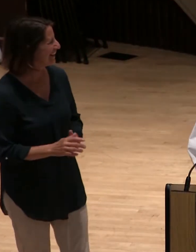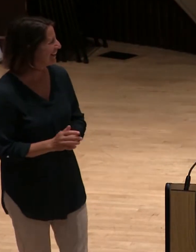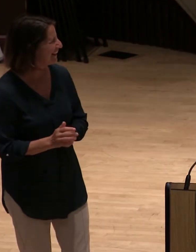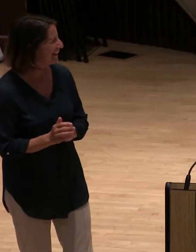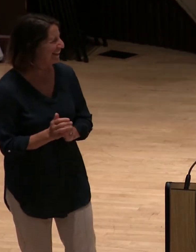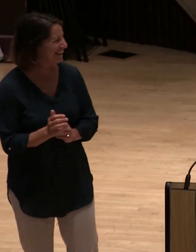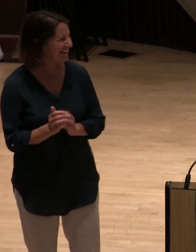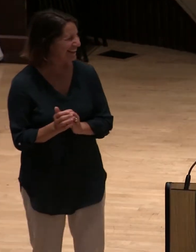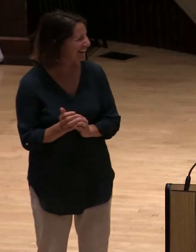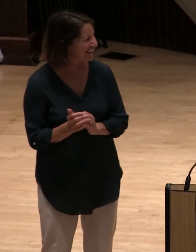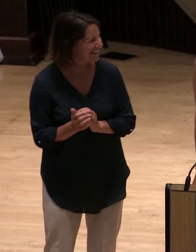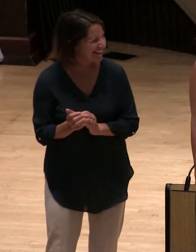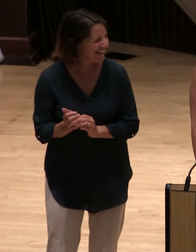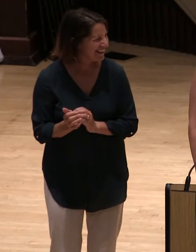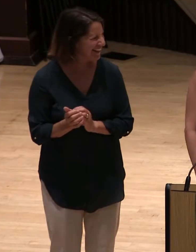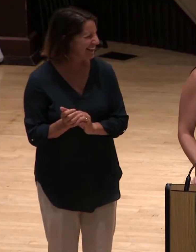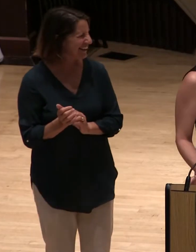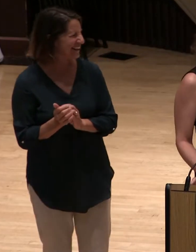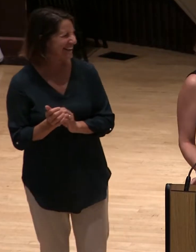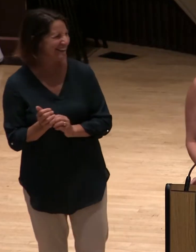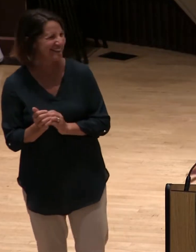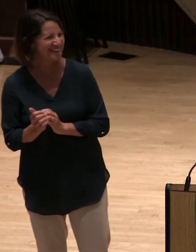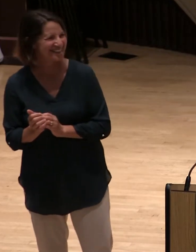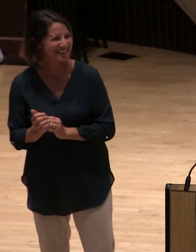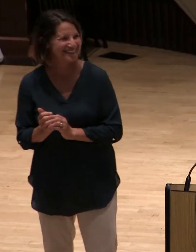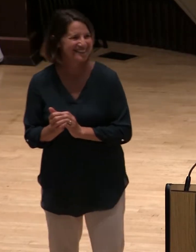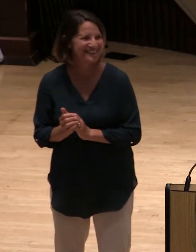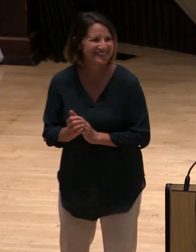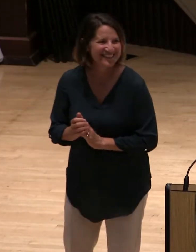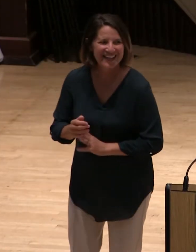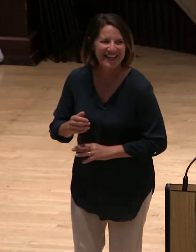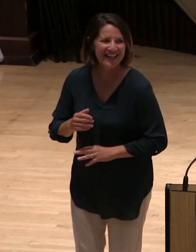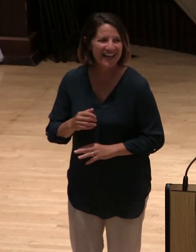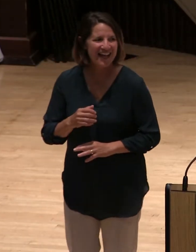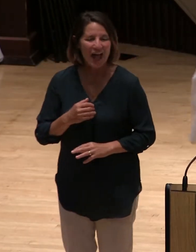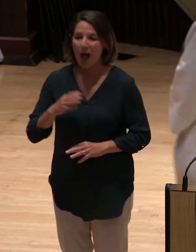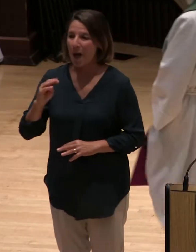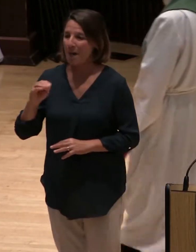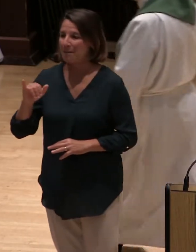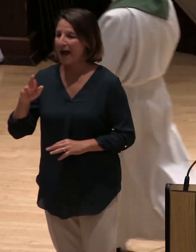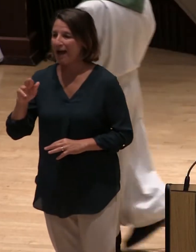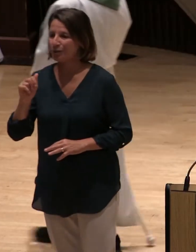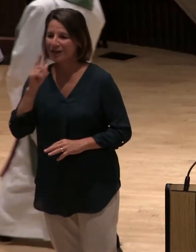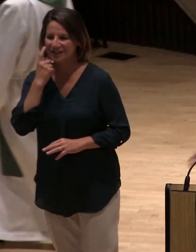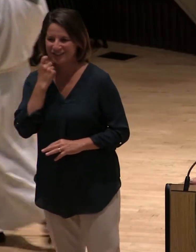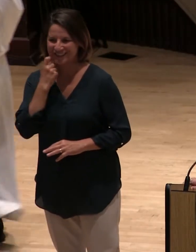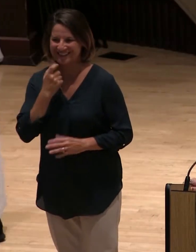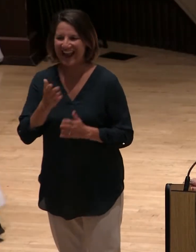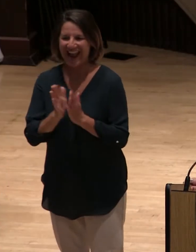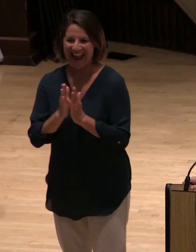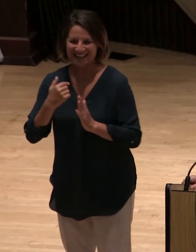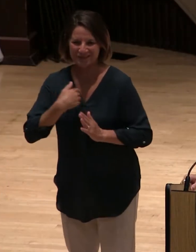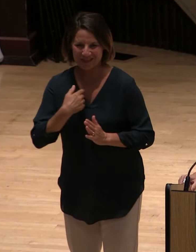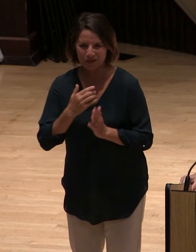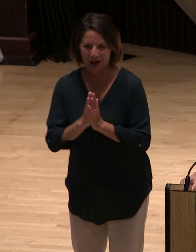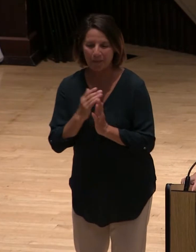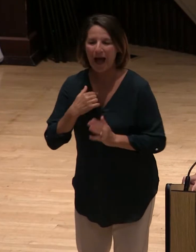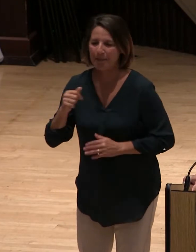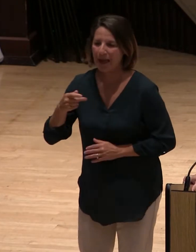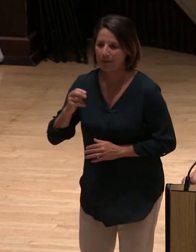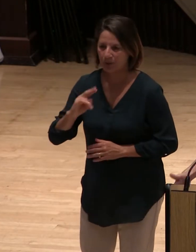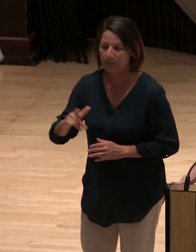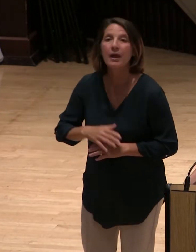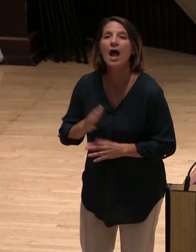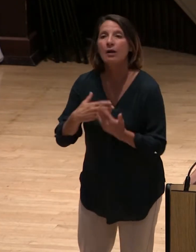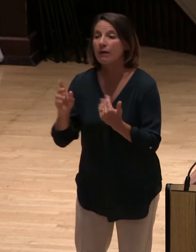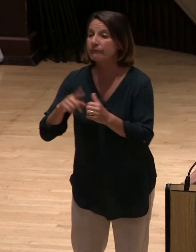April. April Lou. Myra just asked me to help Lou, so I'm April. Our first